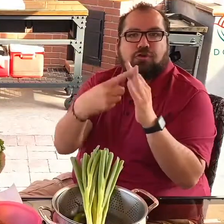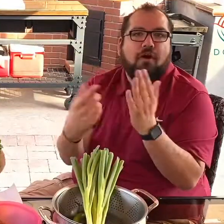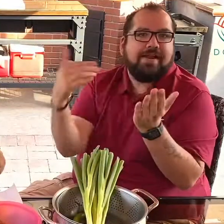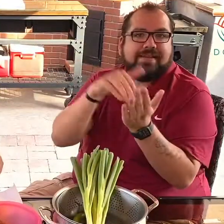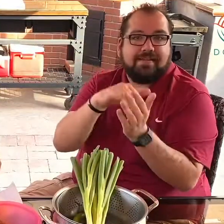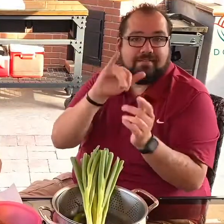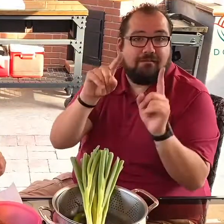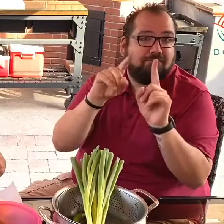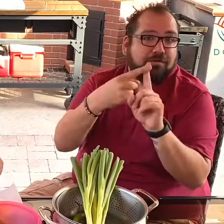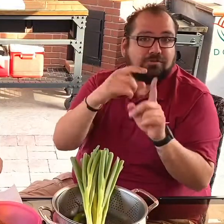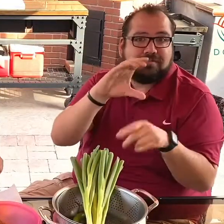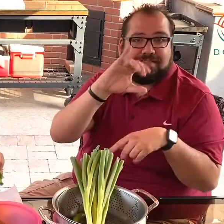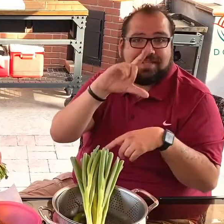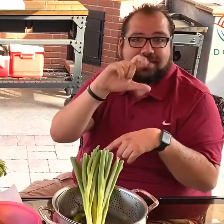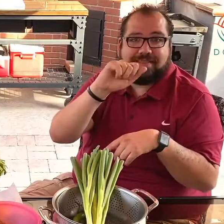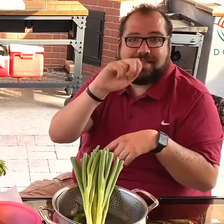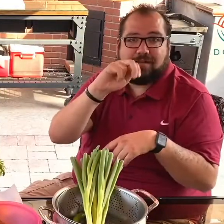So now we start again.